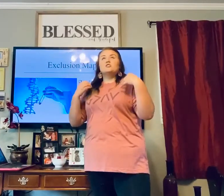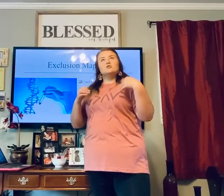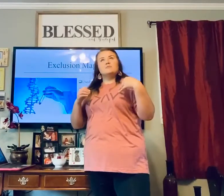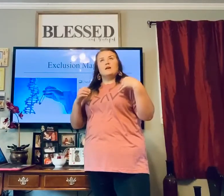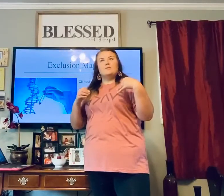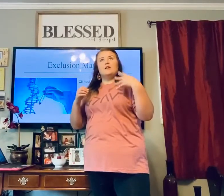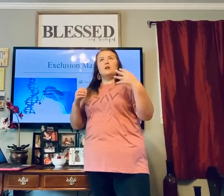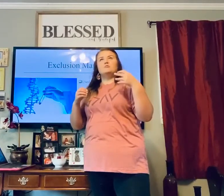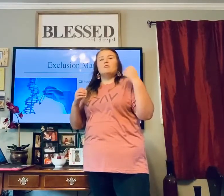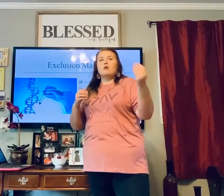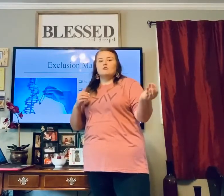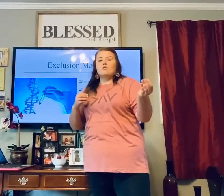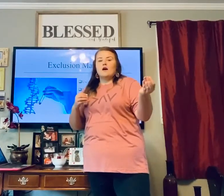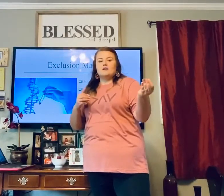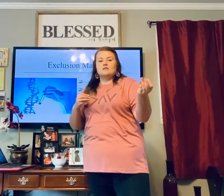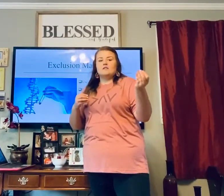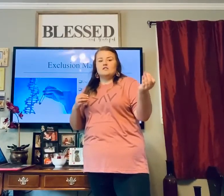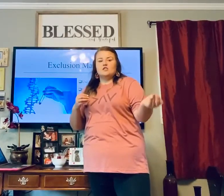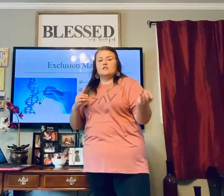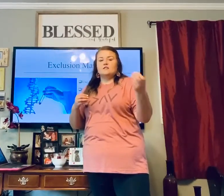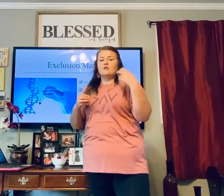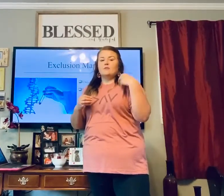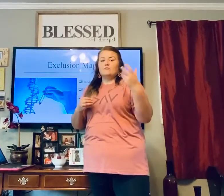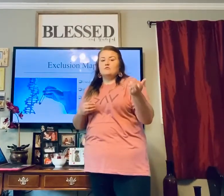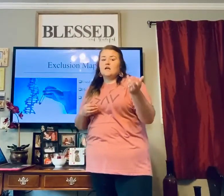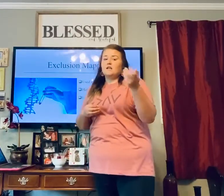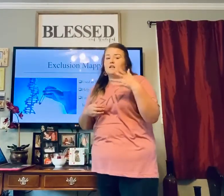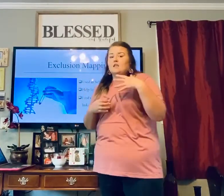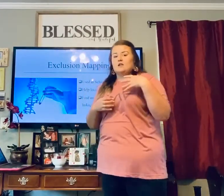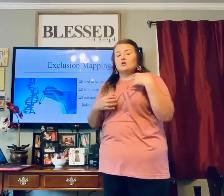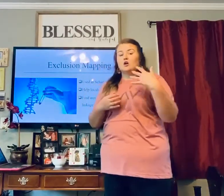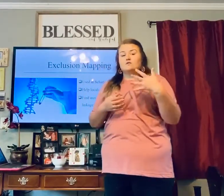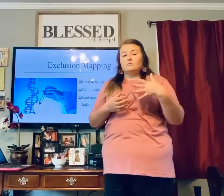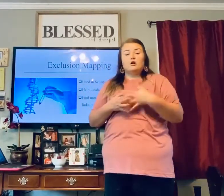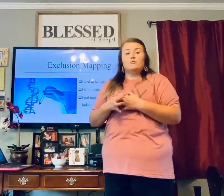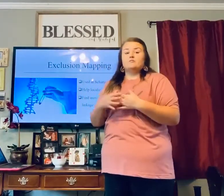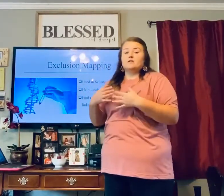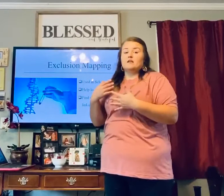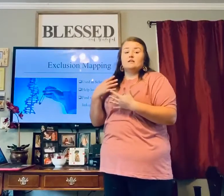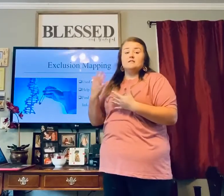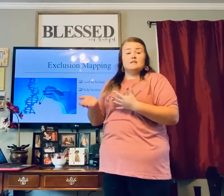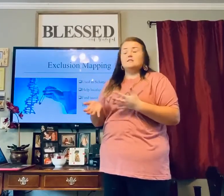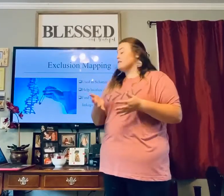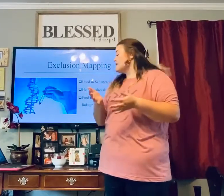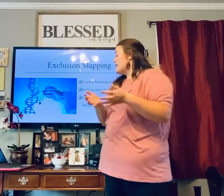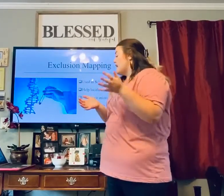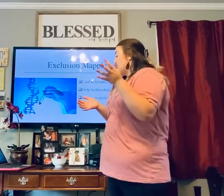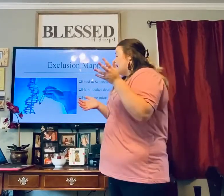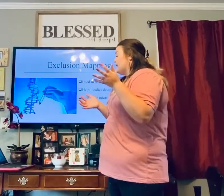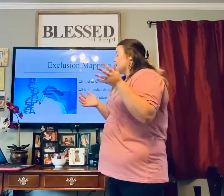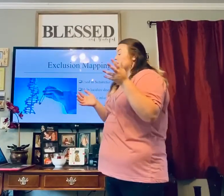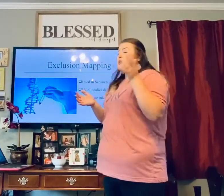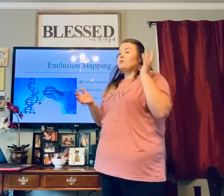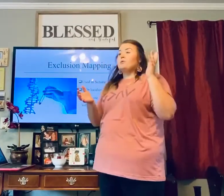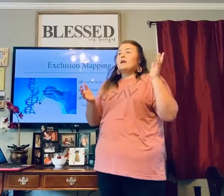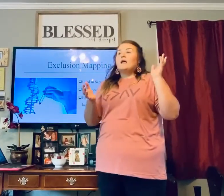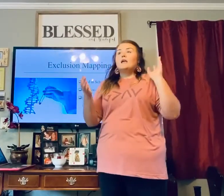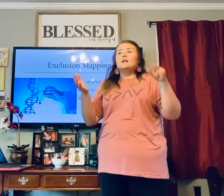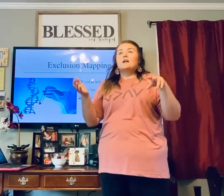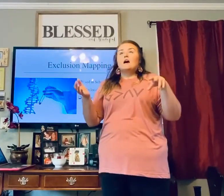exclusion mapping helps localize these genes that have been mutated and that are causing problems in diseases. And so what